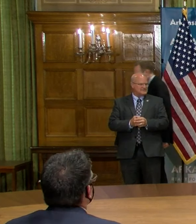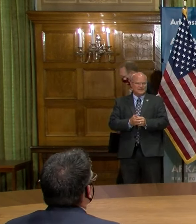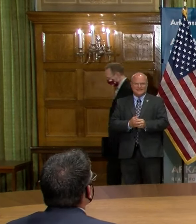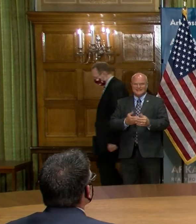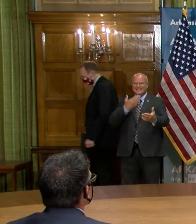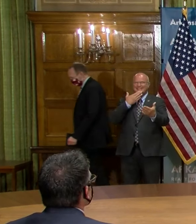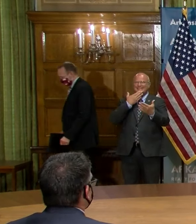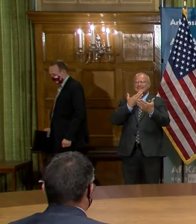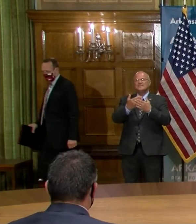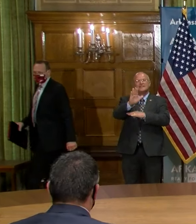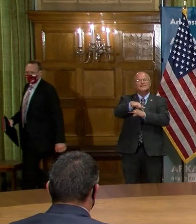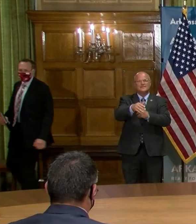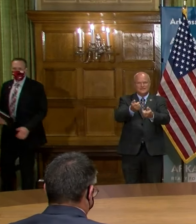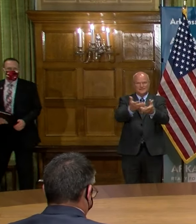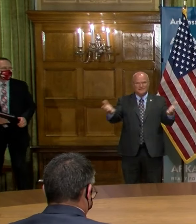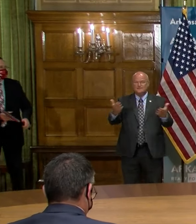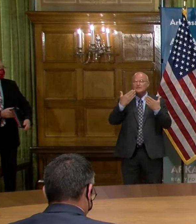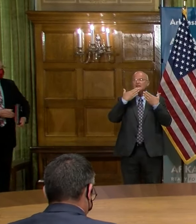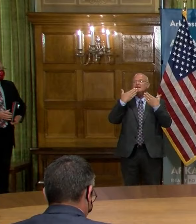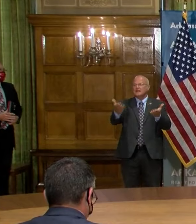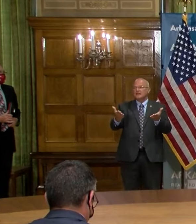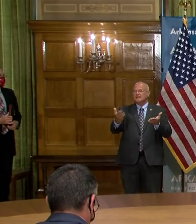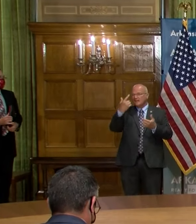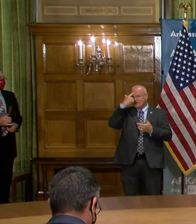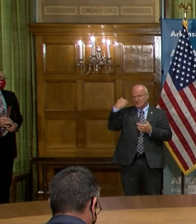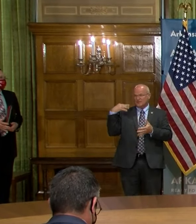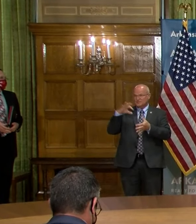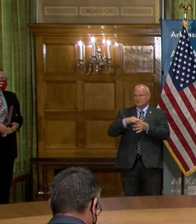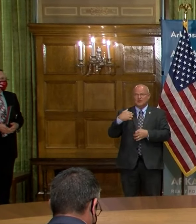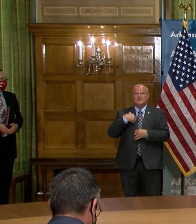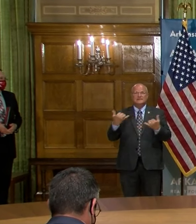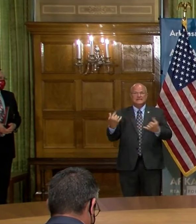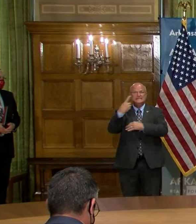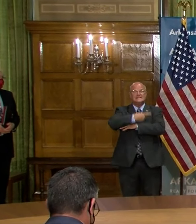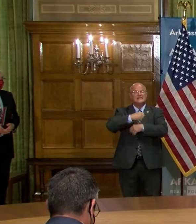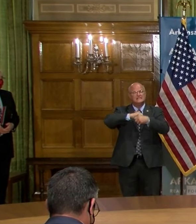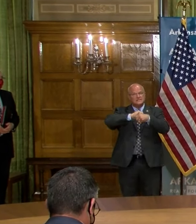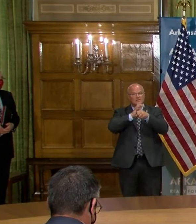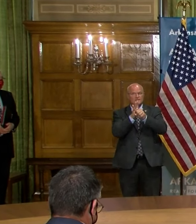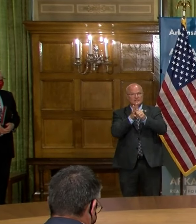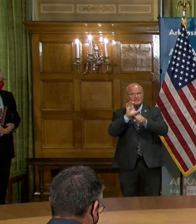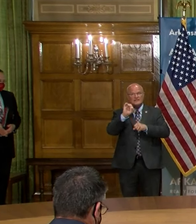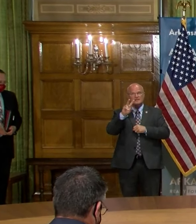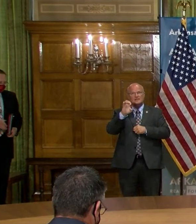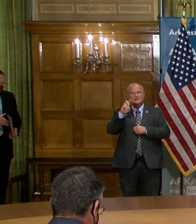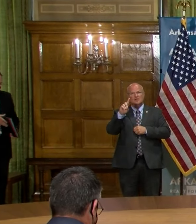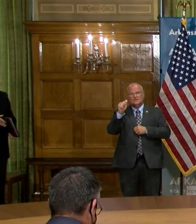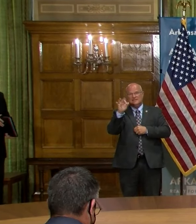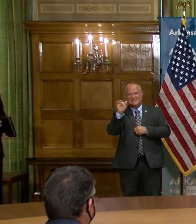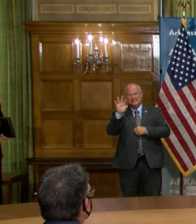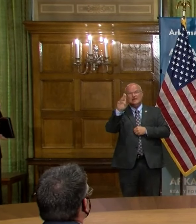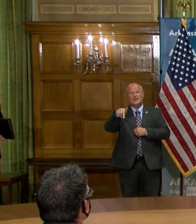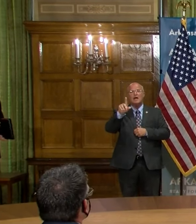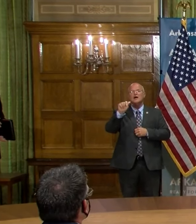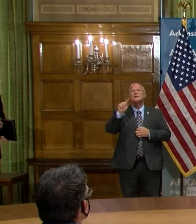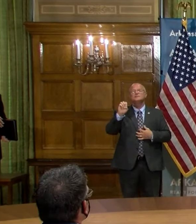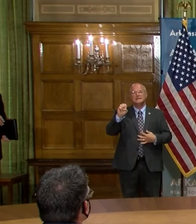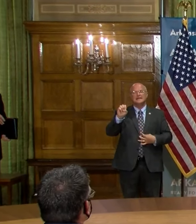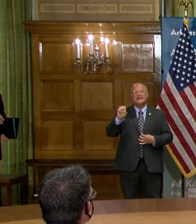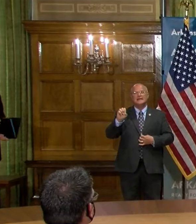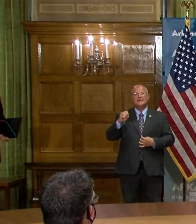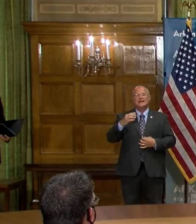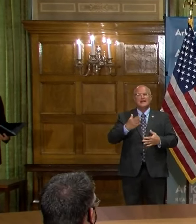Good afternoon to everyone. Thanks for joining me for today's COVID-19 update. I